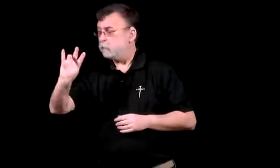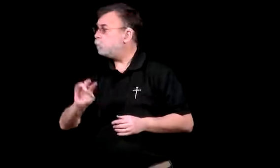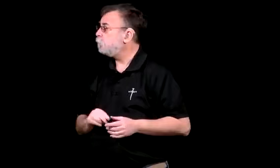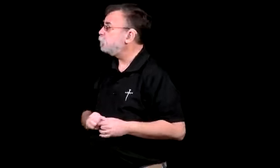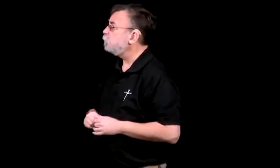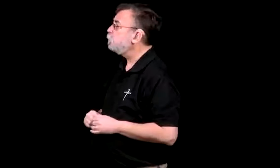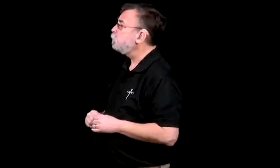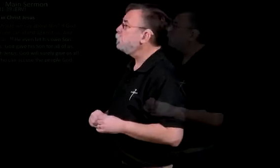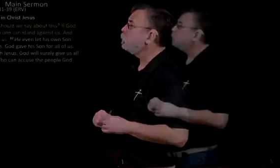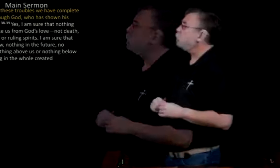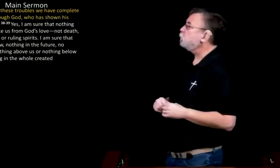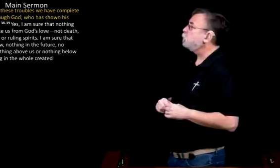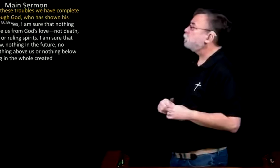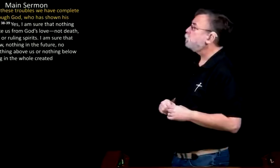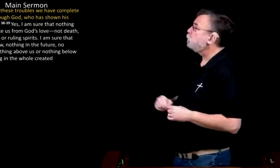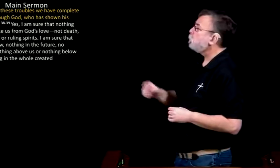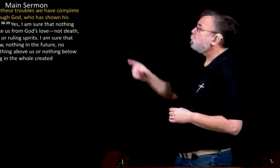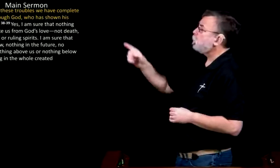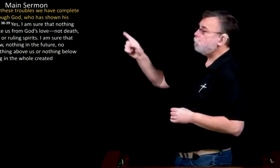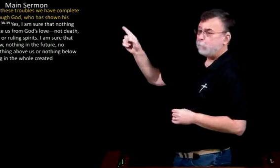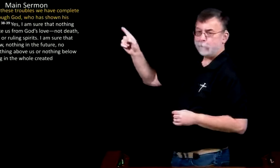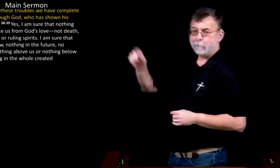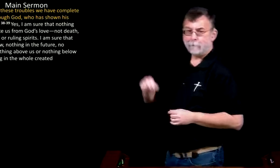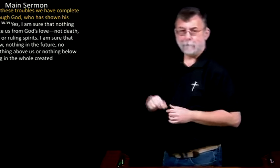So verse 37, I want to point this one out too.